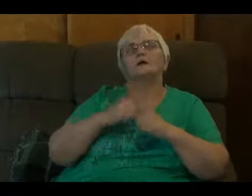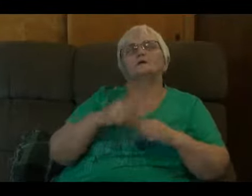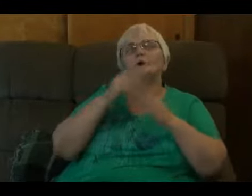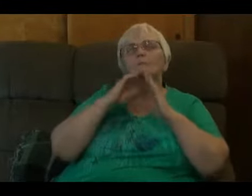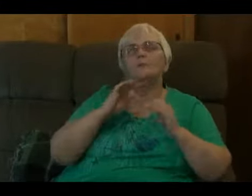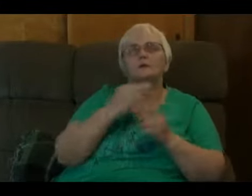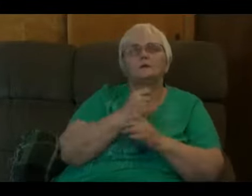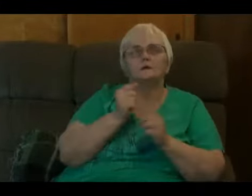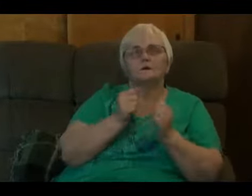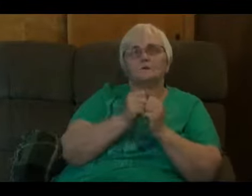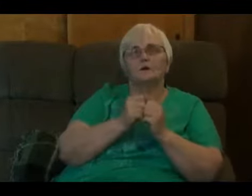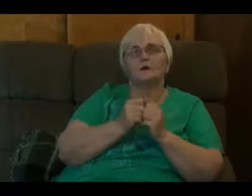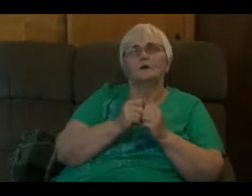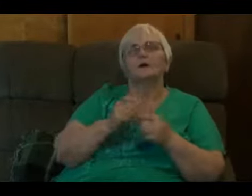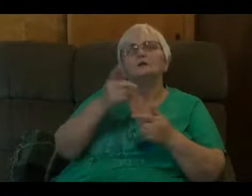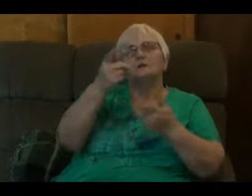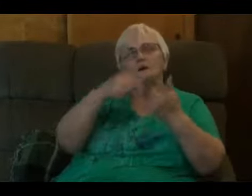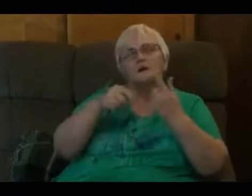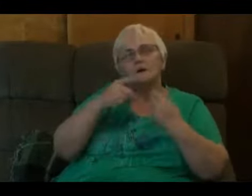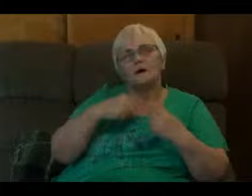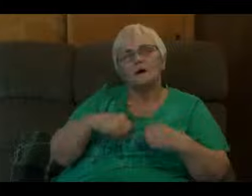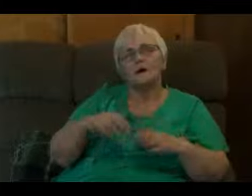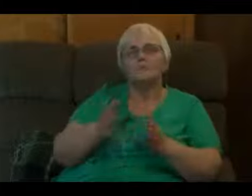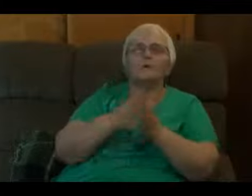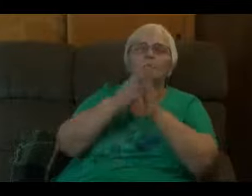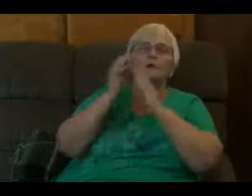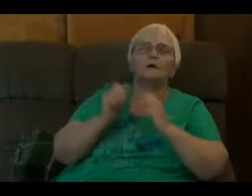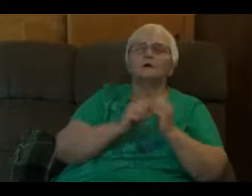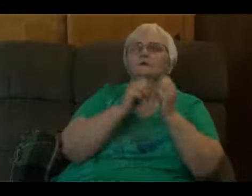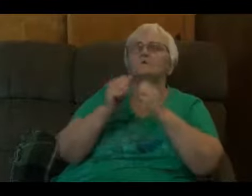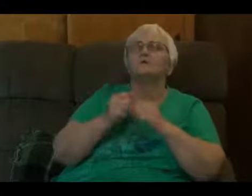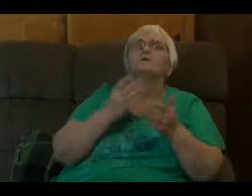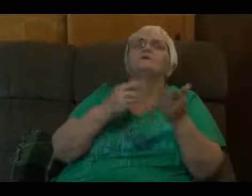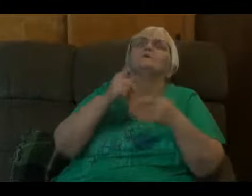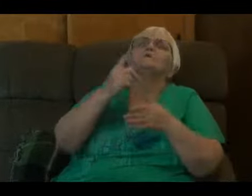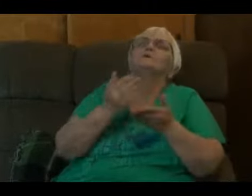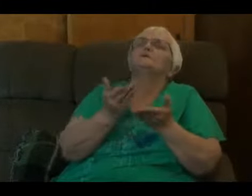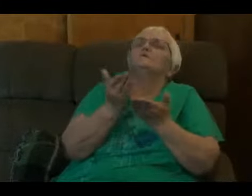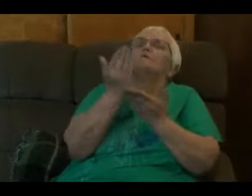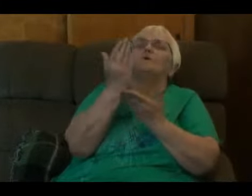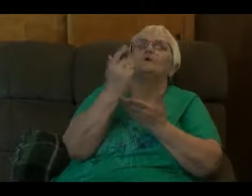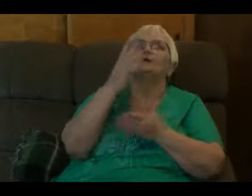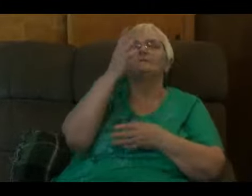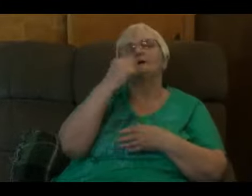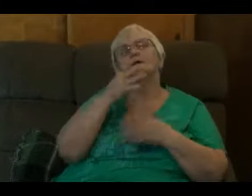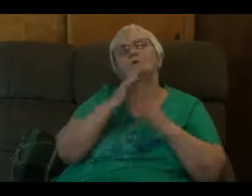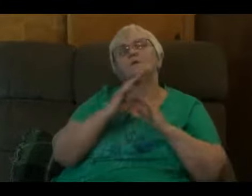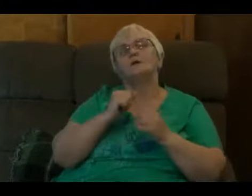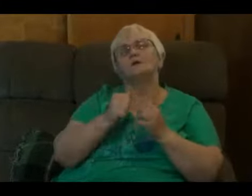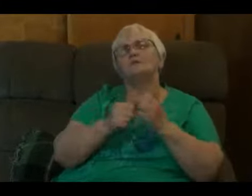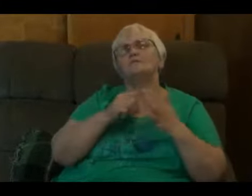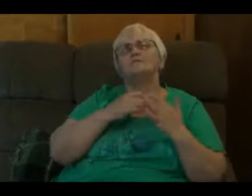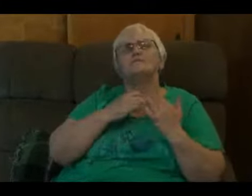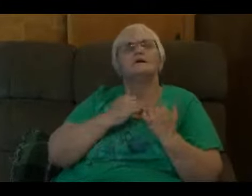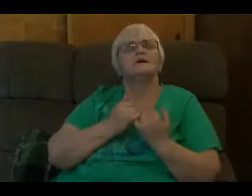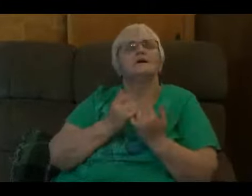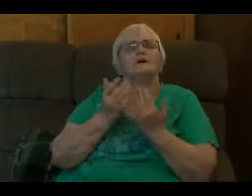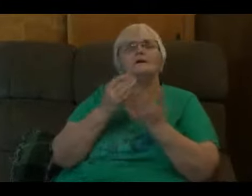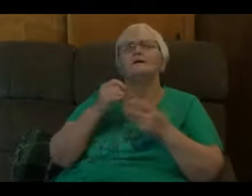with, Father, to come and praise and worship and serve You this morning. And Father, I pray that every heart, God, in here is focused, God, on